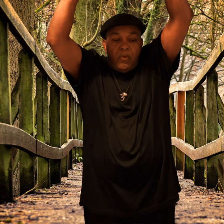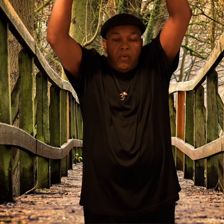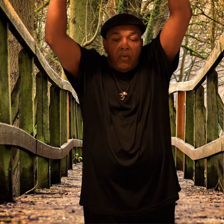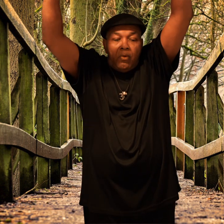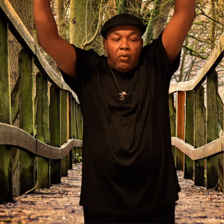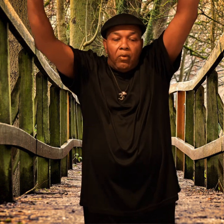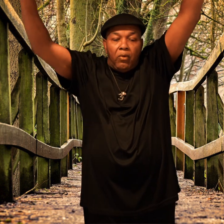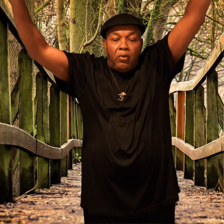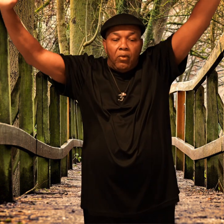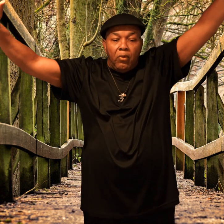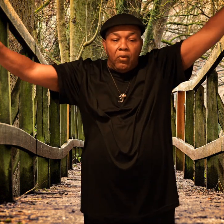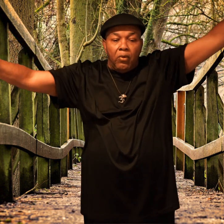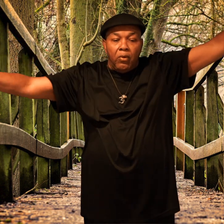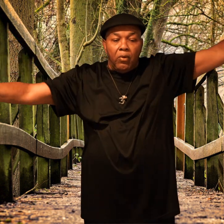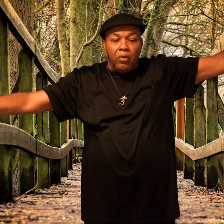Energy rising.